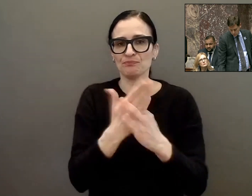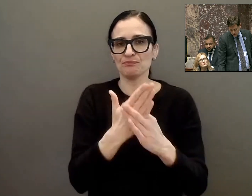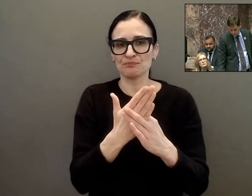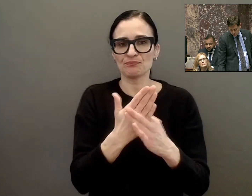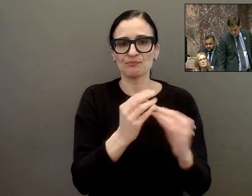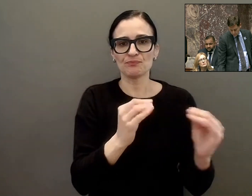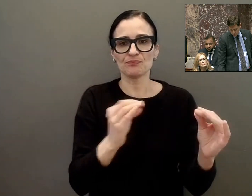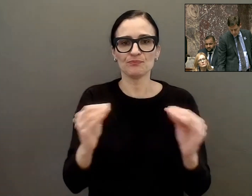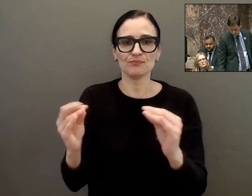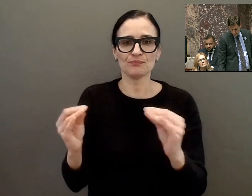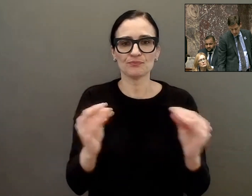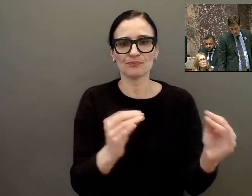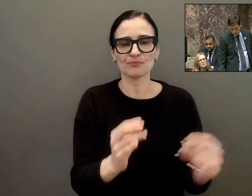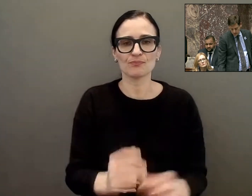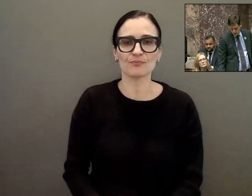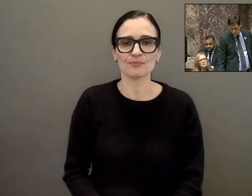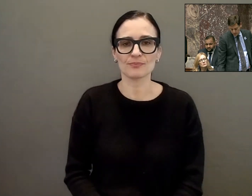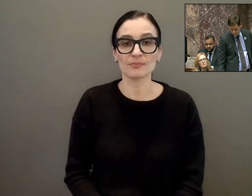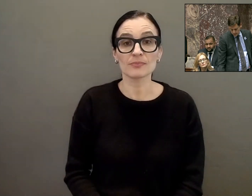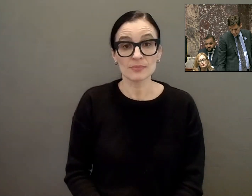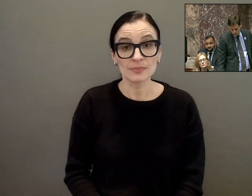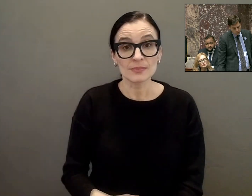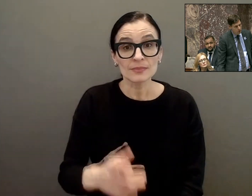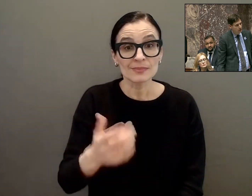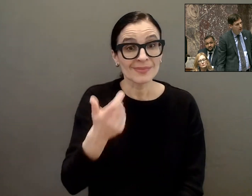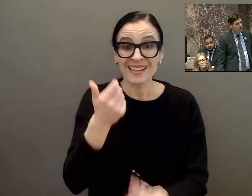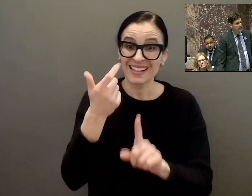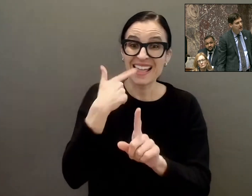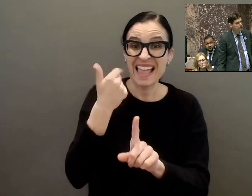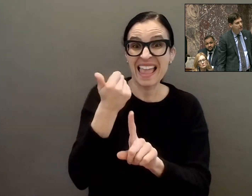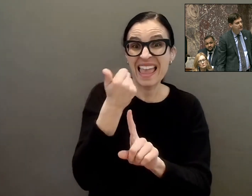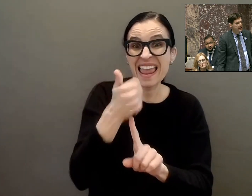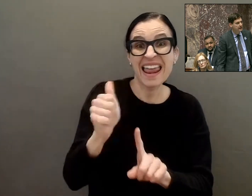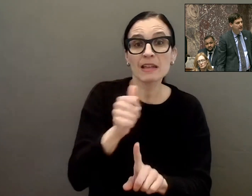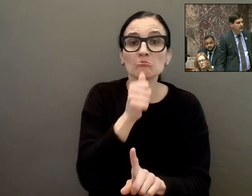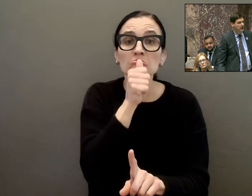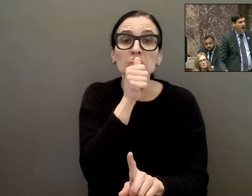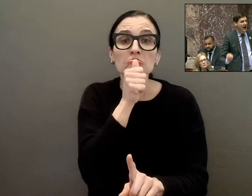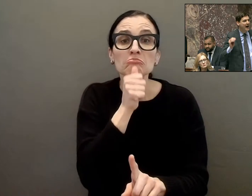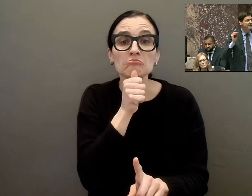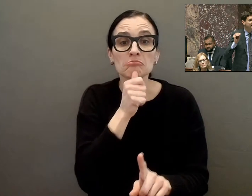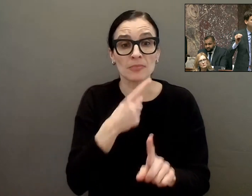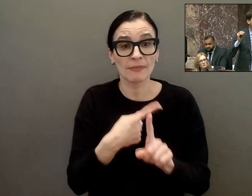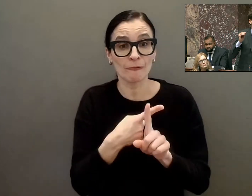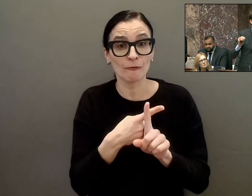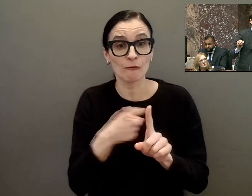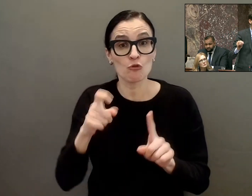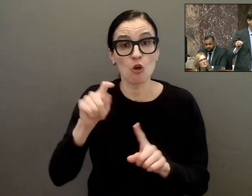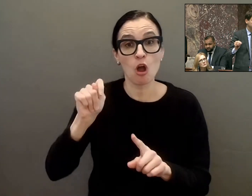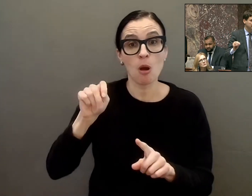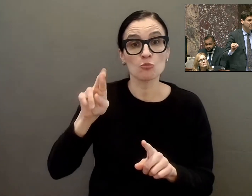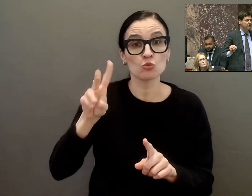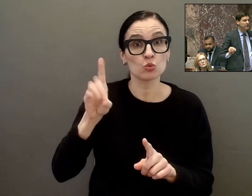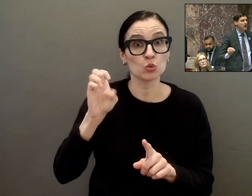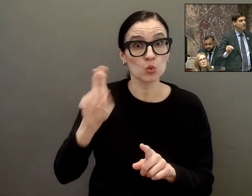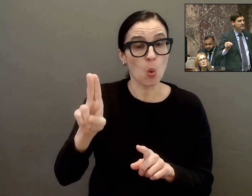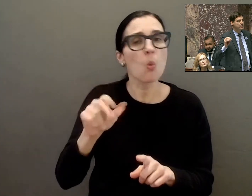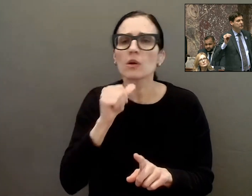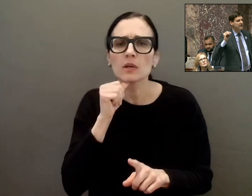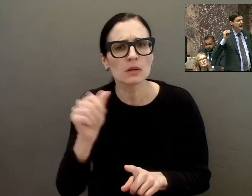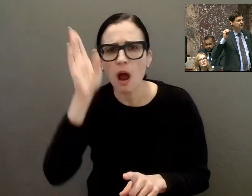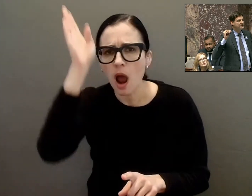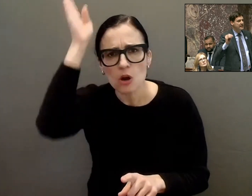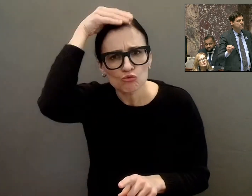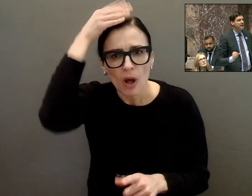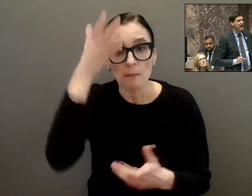Trudeau, not Trump." And called the Prime Minister, quote, the Governor of Canada. I can't wait for the